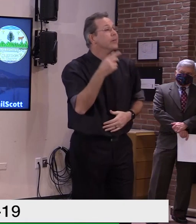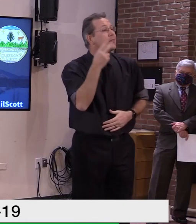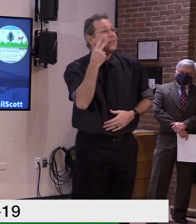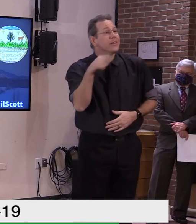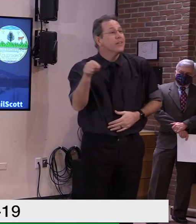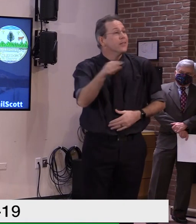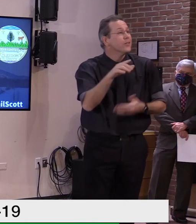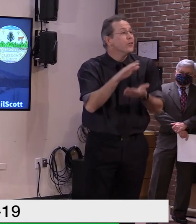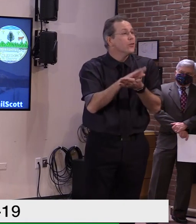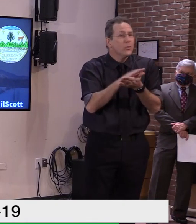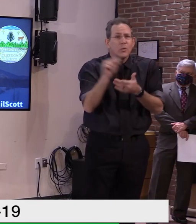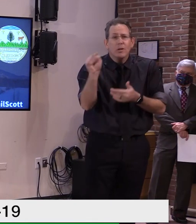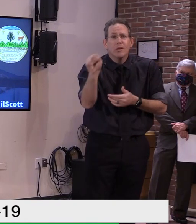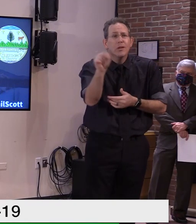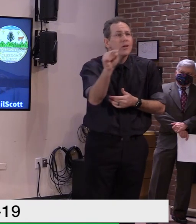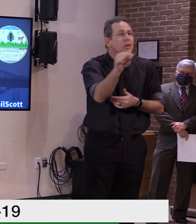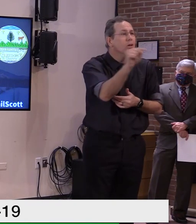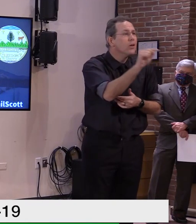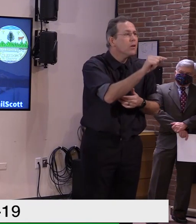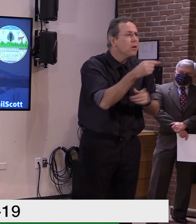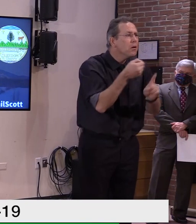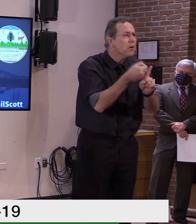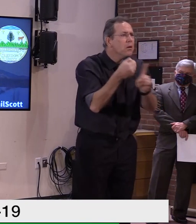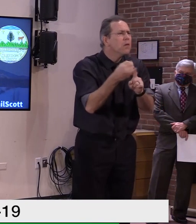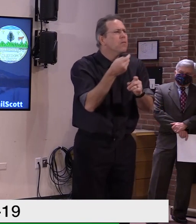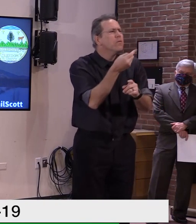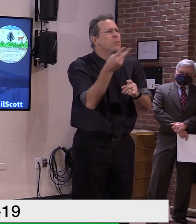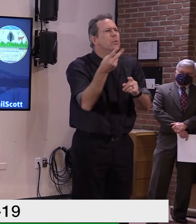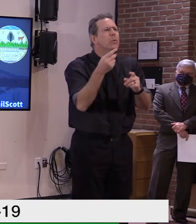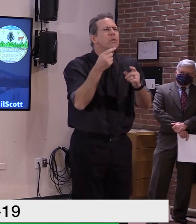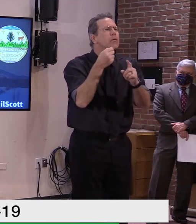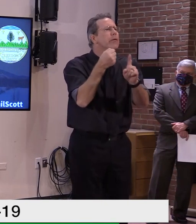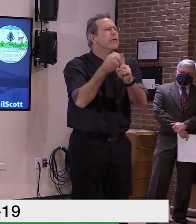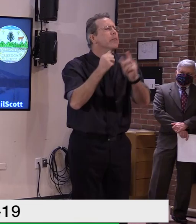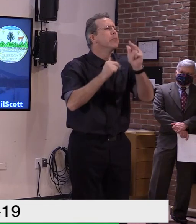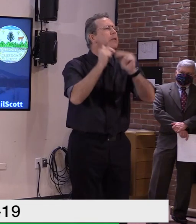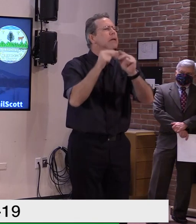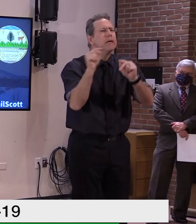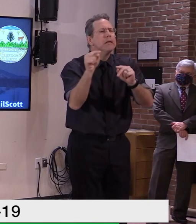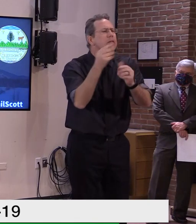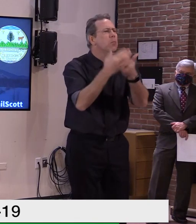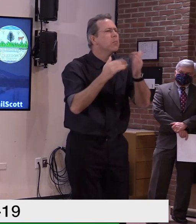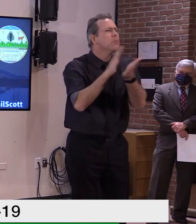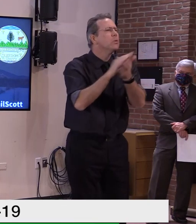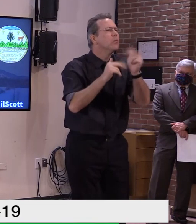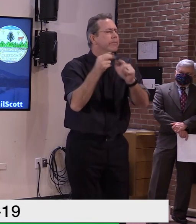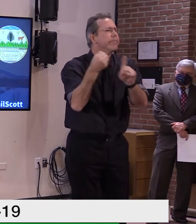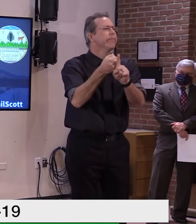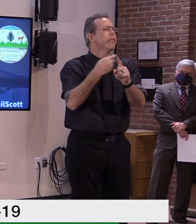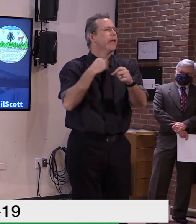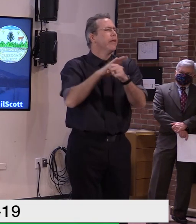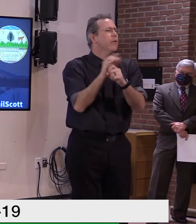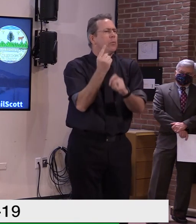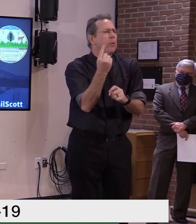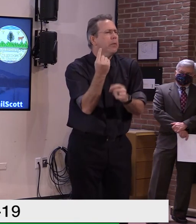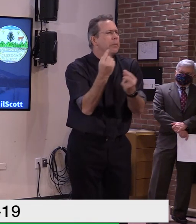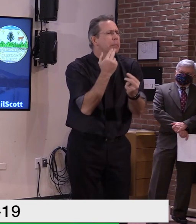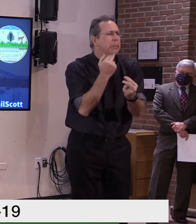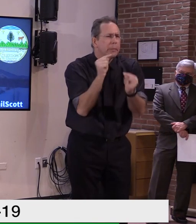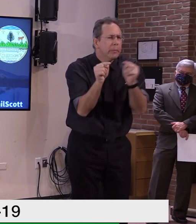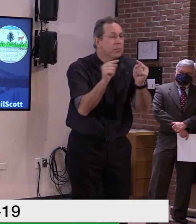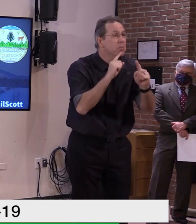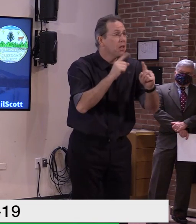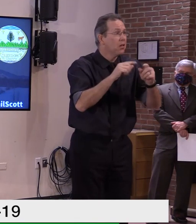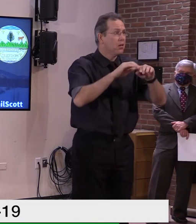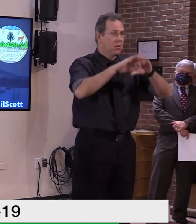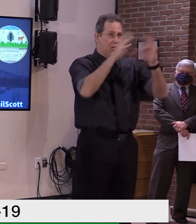been very little transmission within the buildings. While there are school-based cases and situations, they